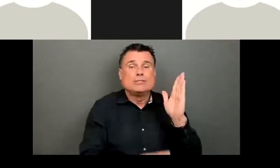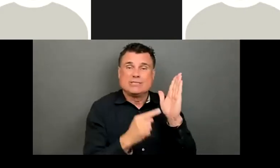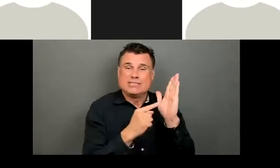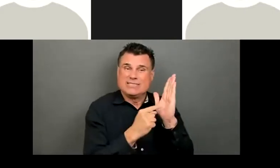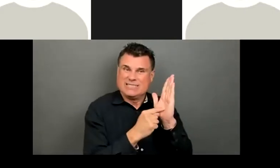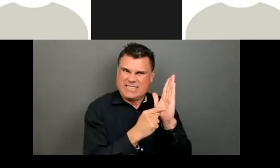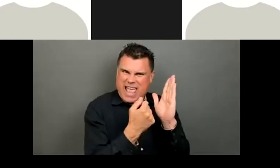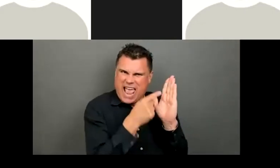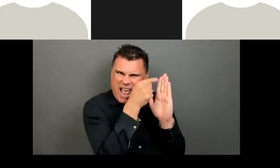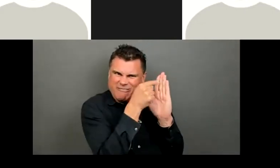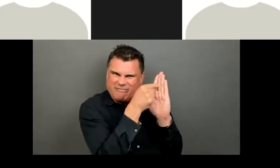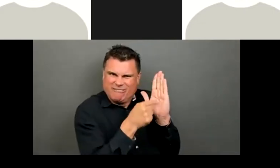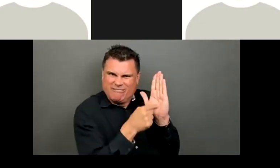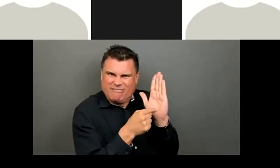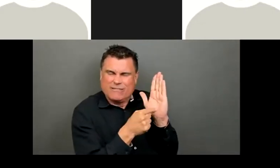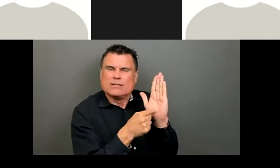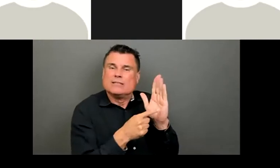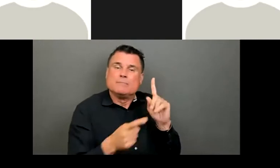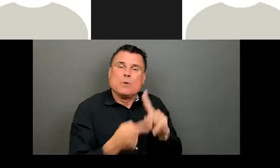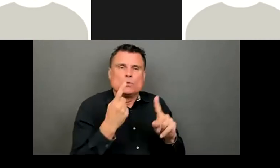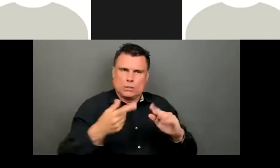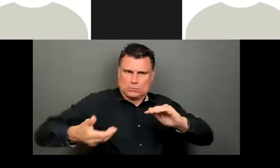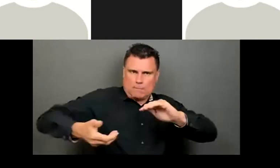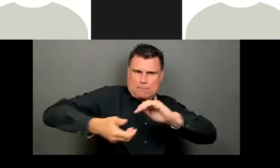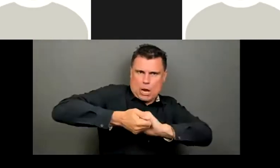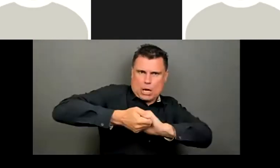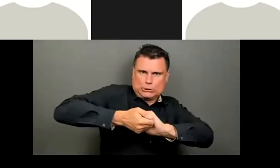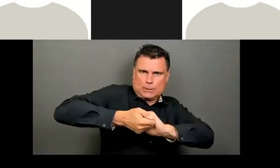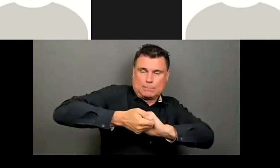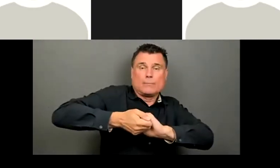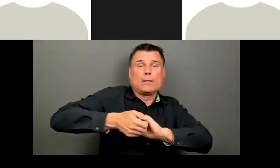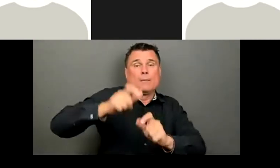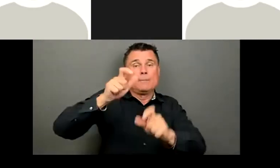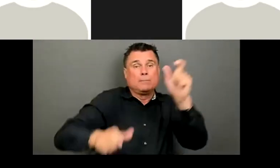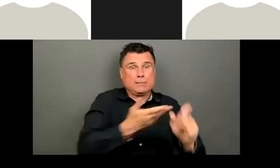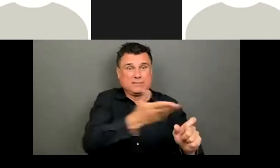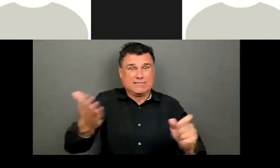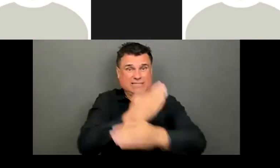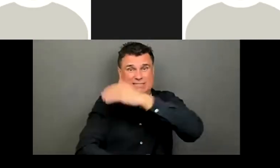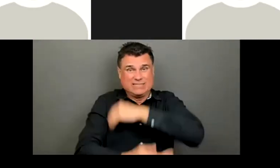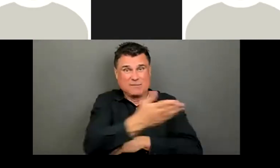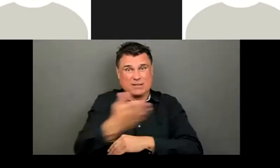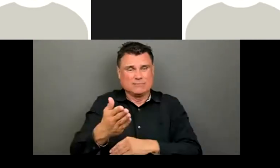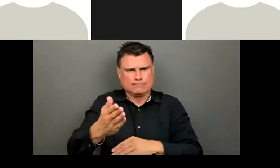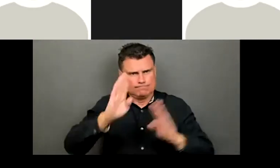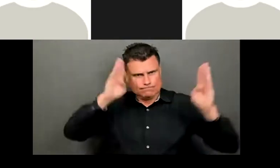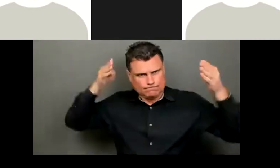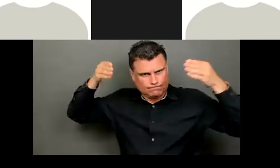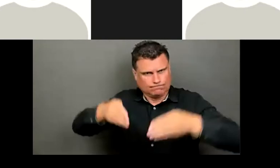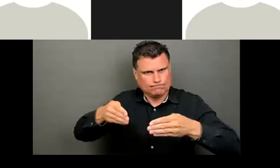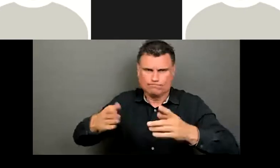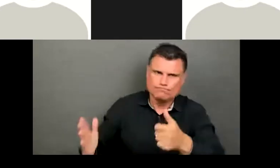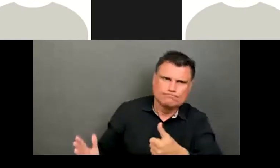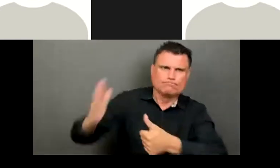people with disabilities at the center of the approach, but also ensuring that there is dialogue and space for